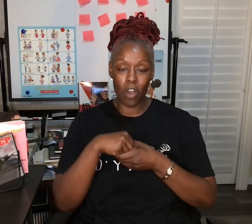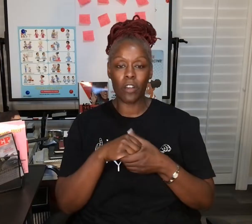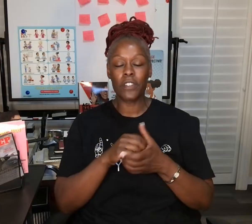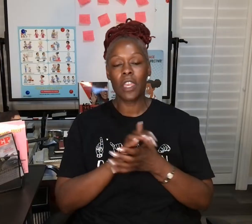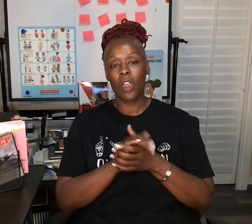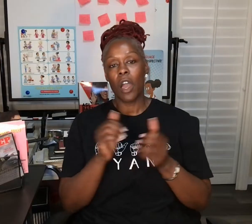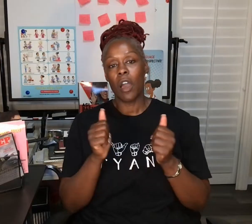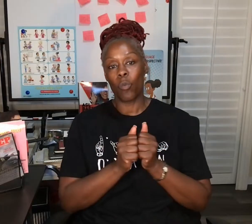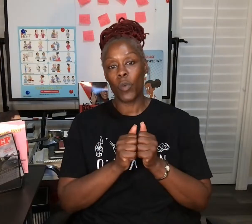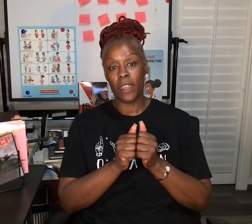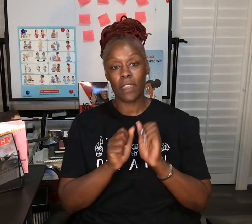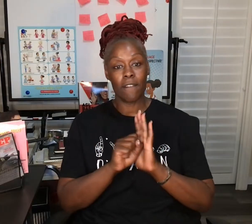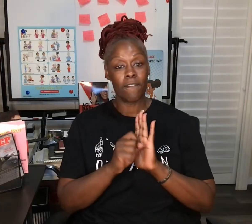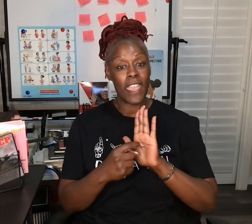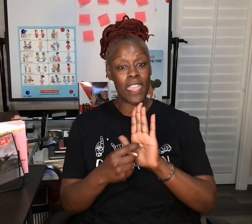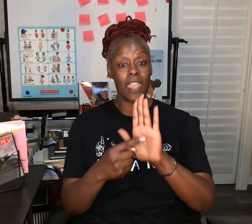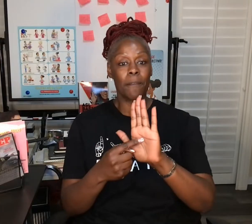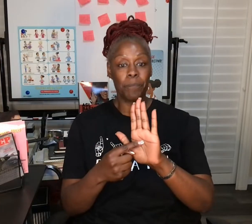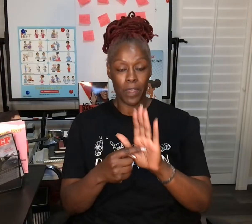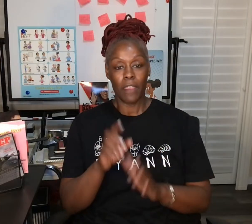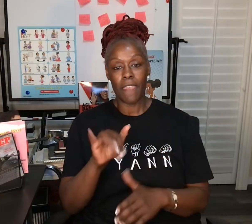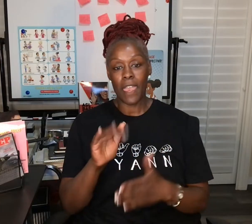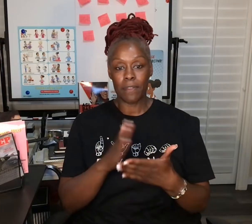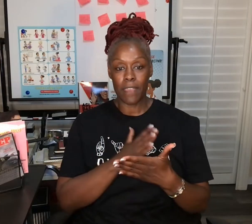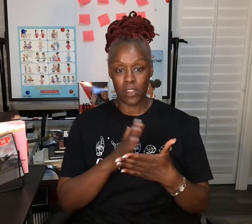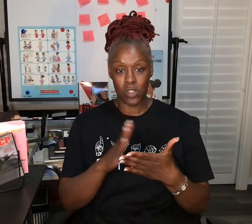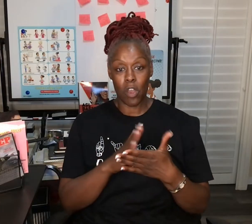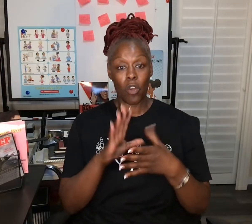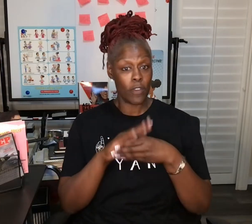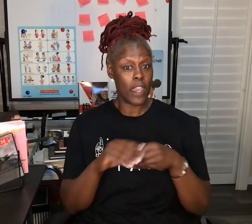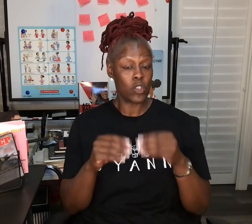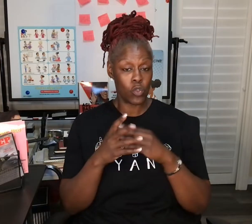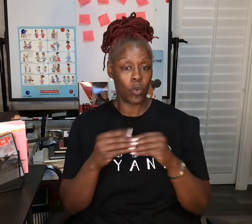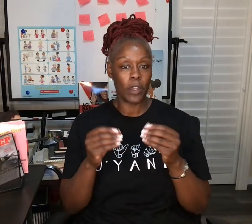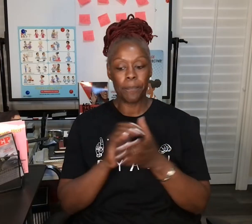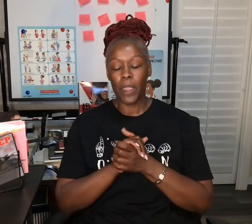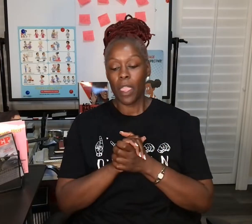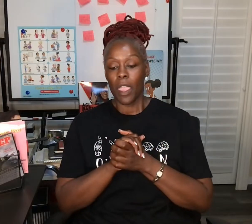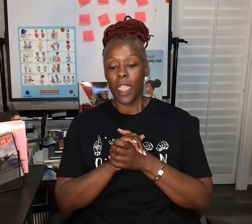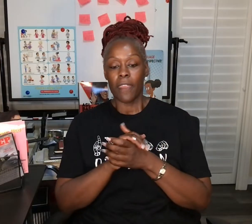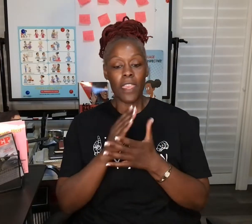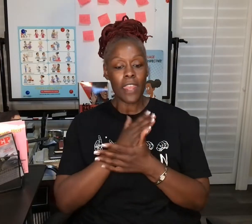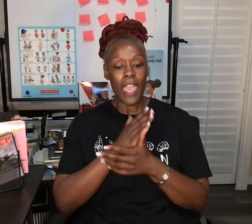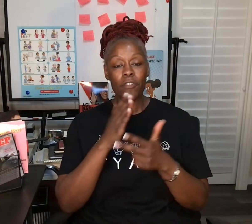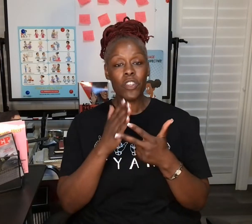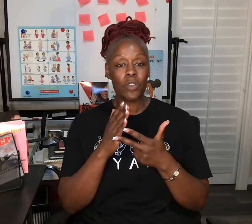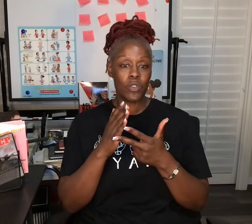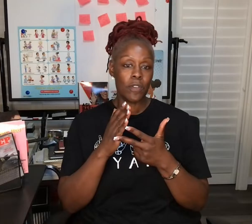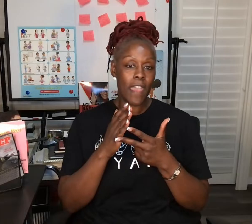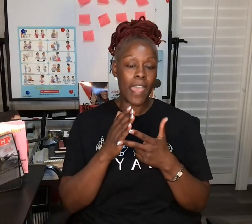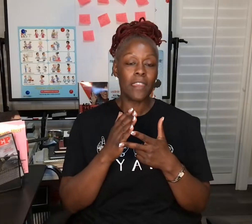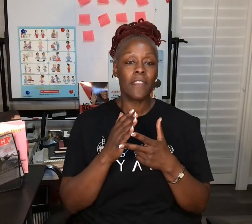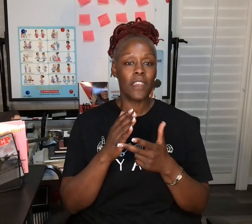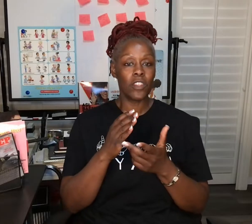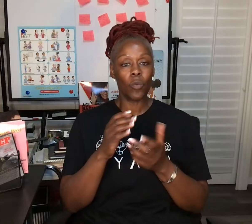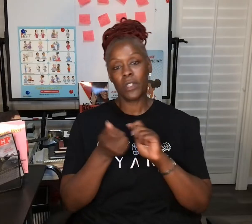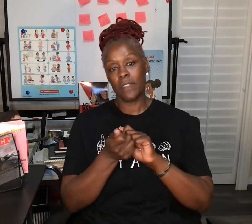involved with conveying that song or that story? And then after you do that, then you want to